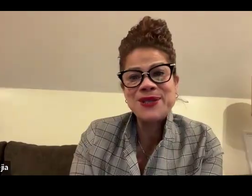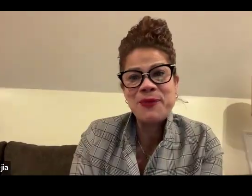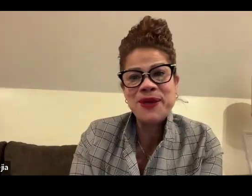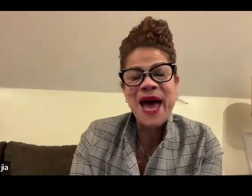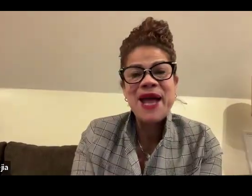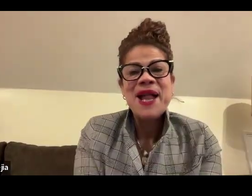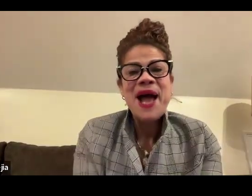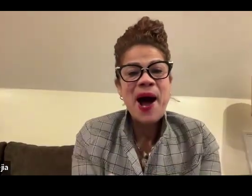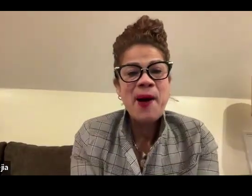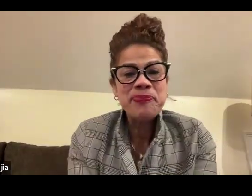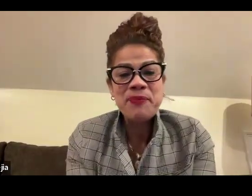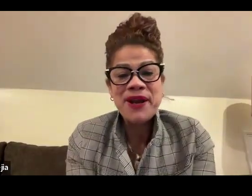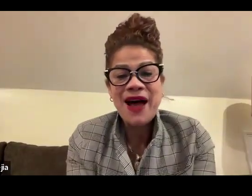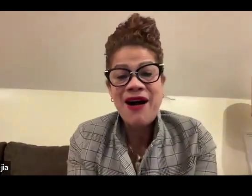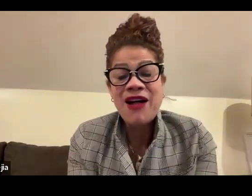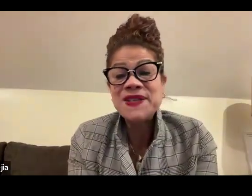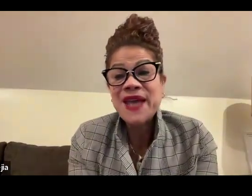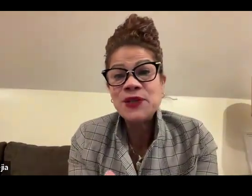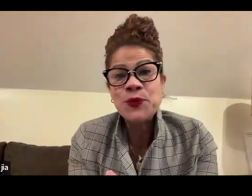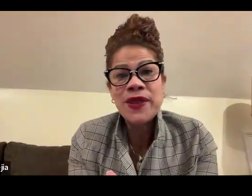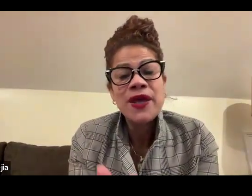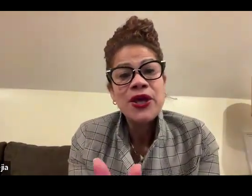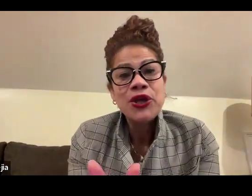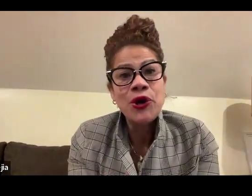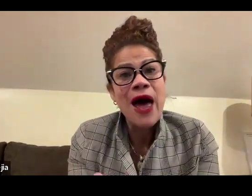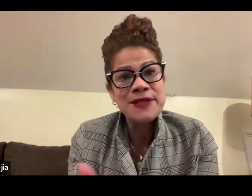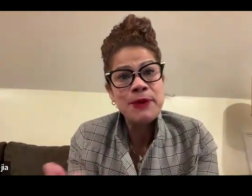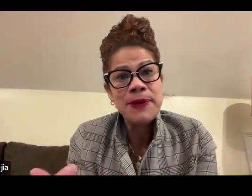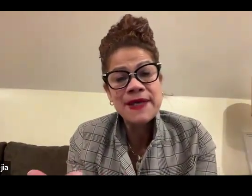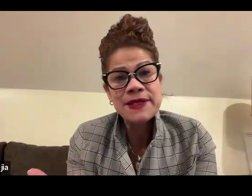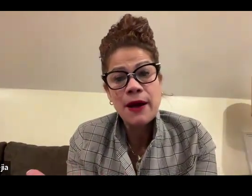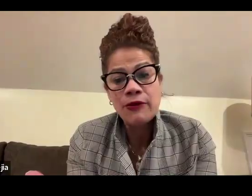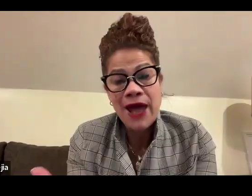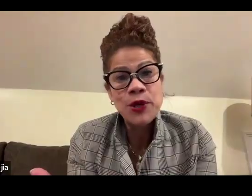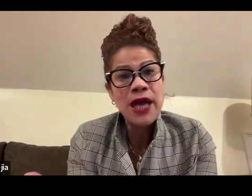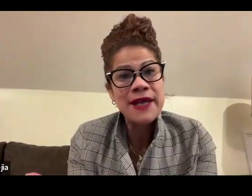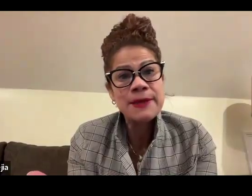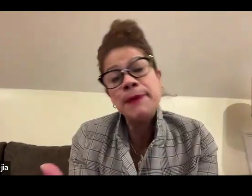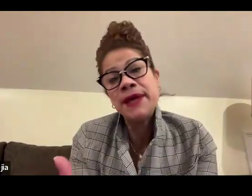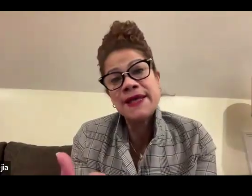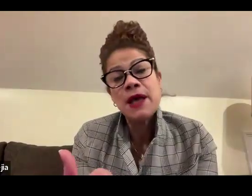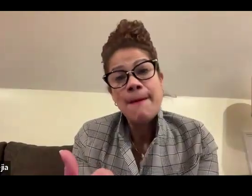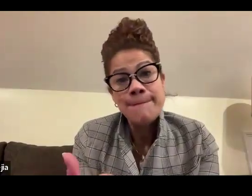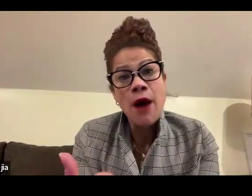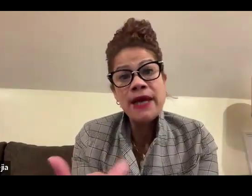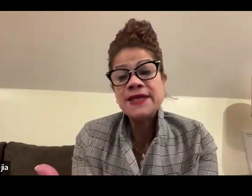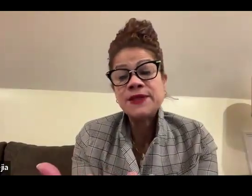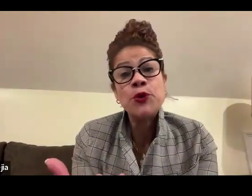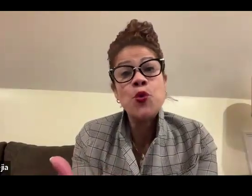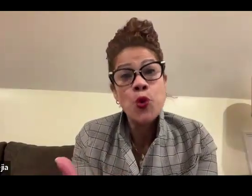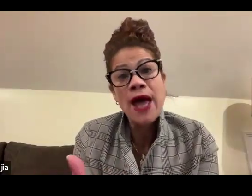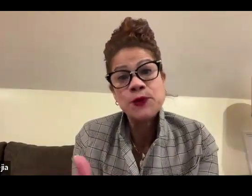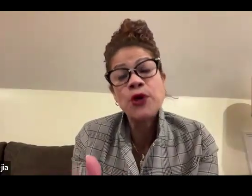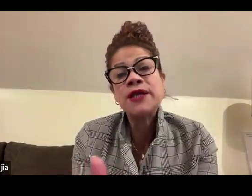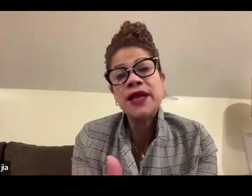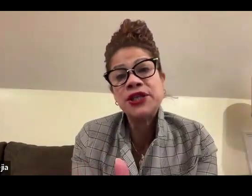were trying to tell me that. But I'll just end with, you know, as a BPS graduate and as a BPS mom and as